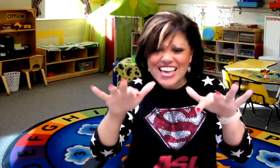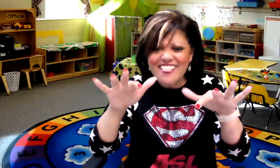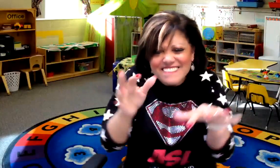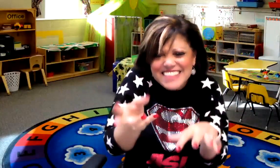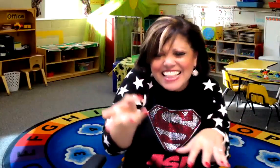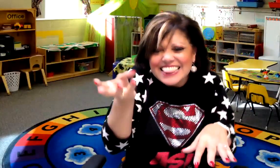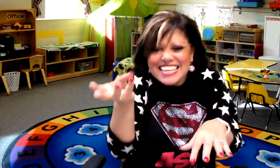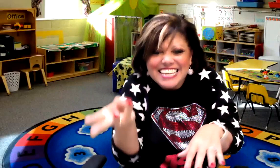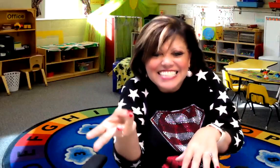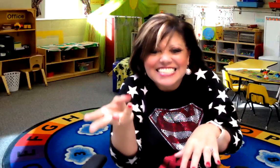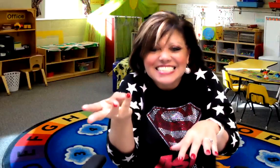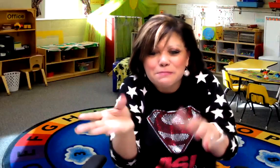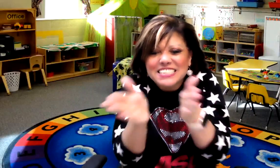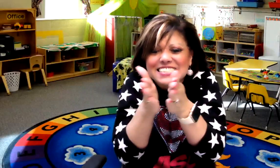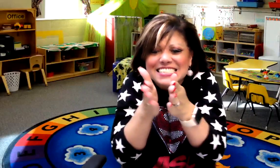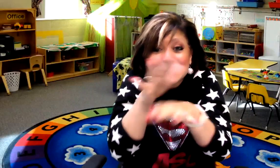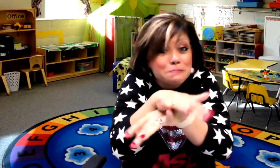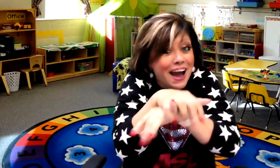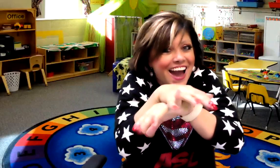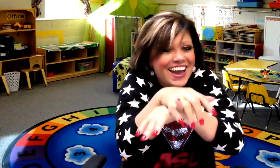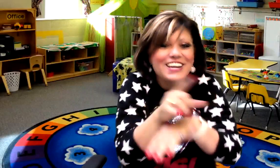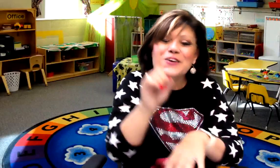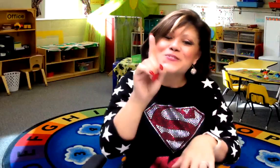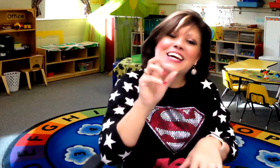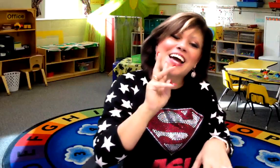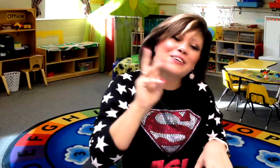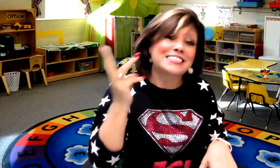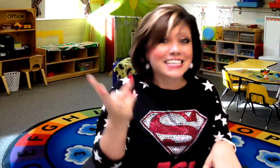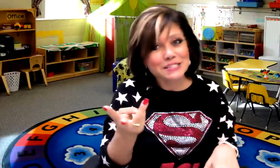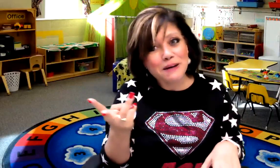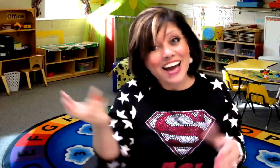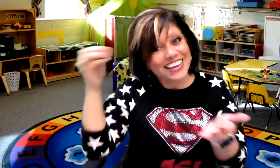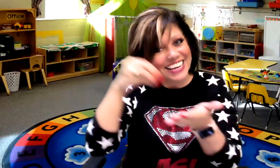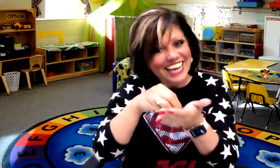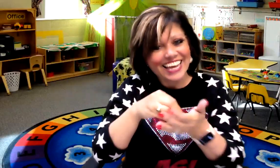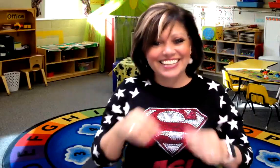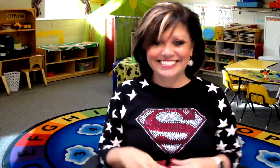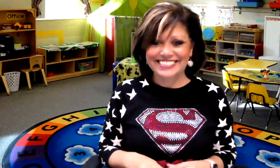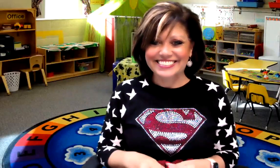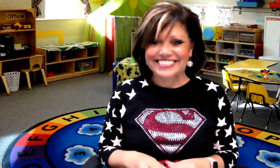rain. And the itsy bitsy spider went up the spout again.